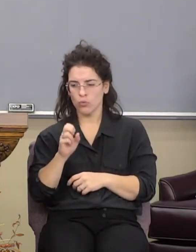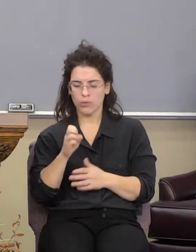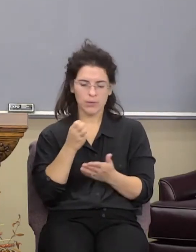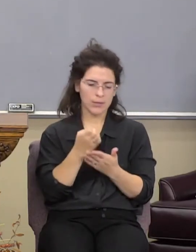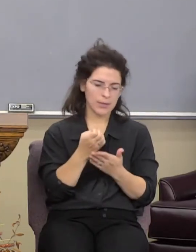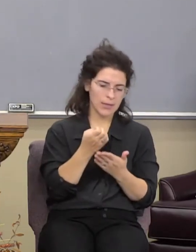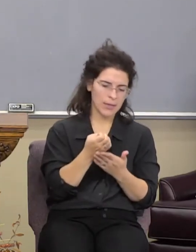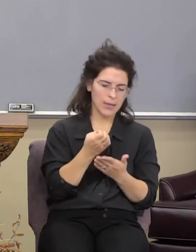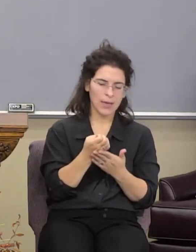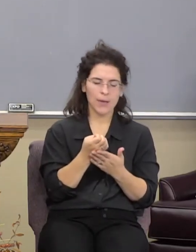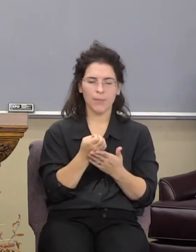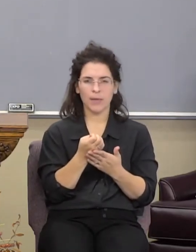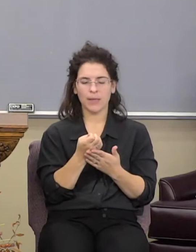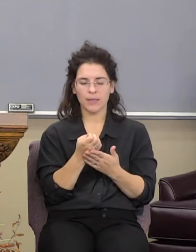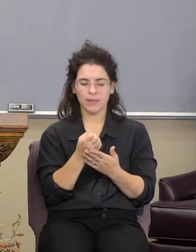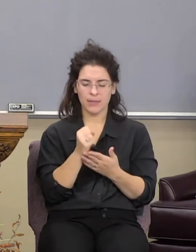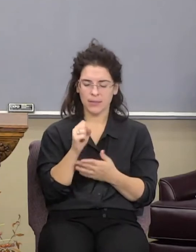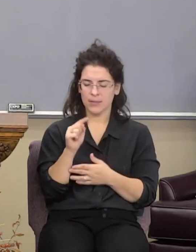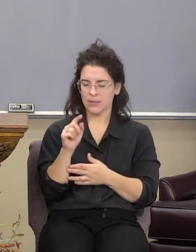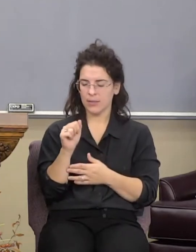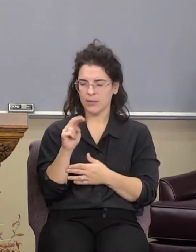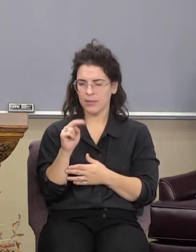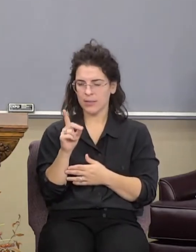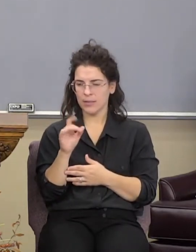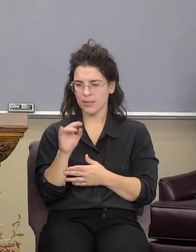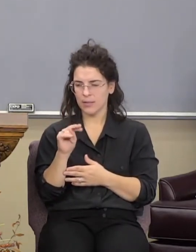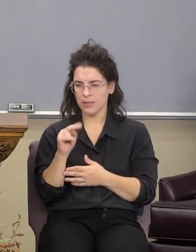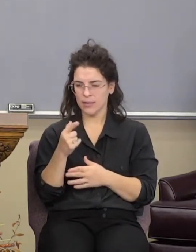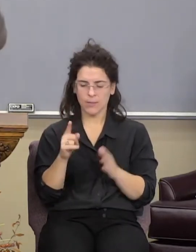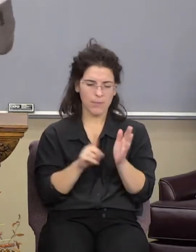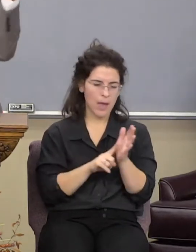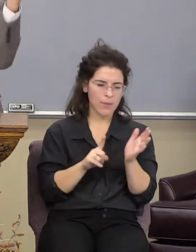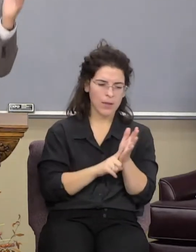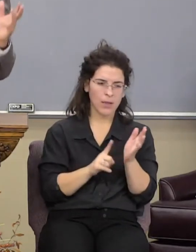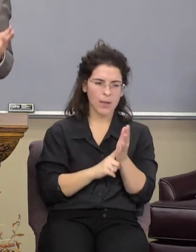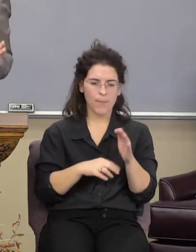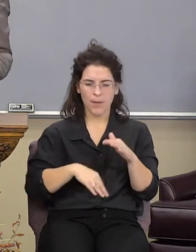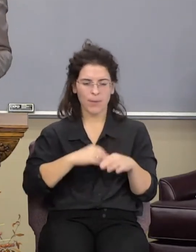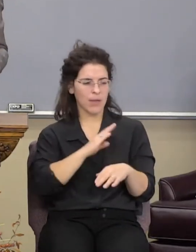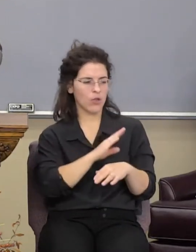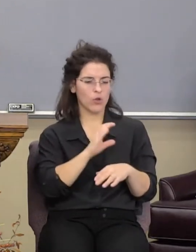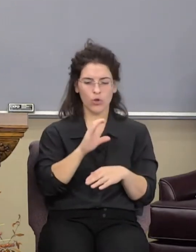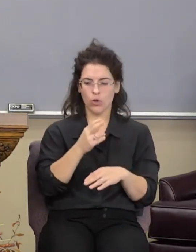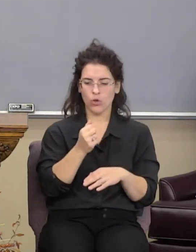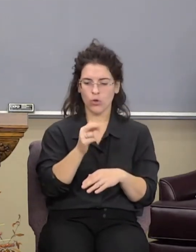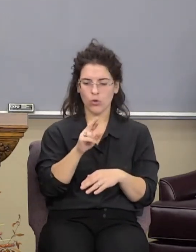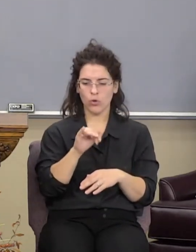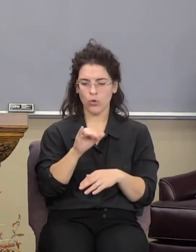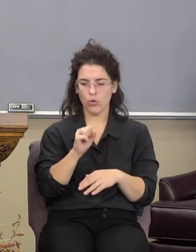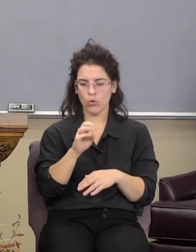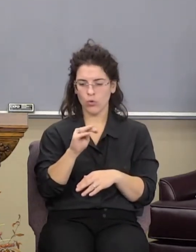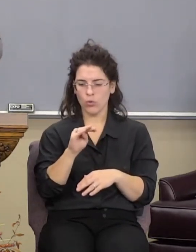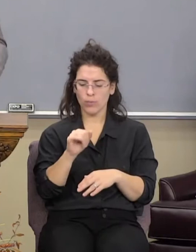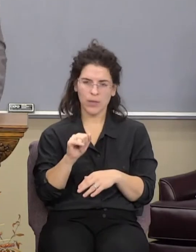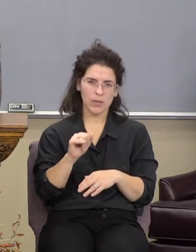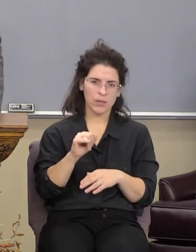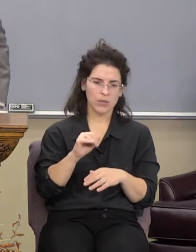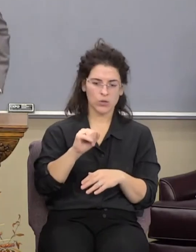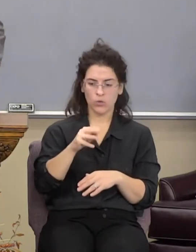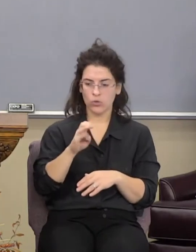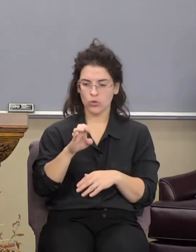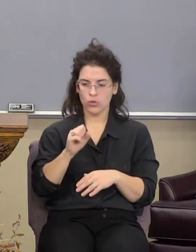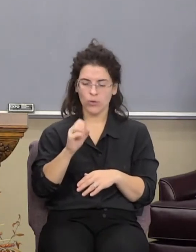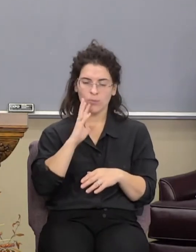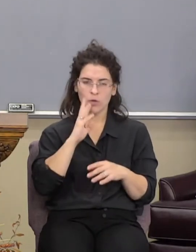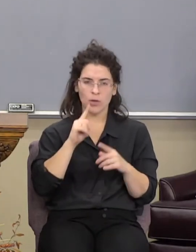economic standing, based upon their popularity, based upon all of their charisma. And so James, when he's referring to the